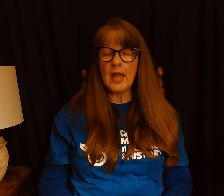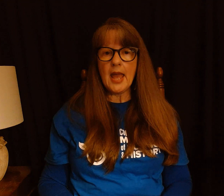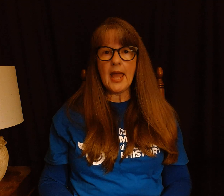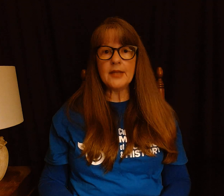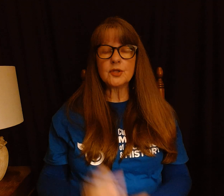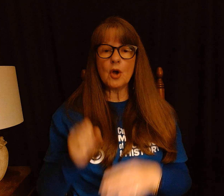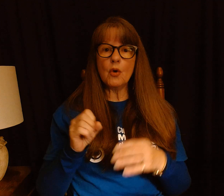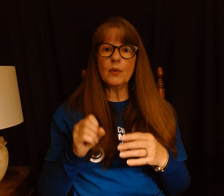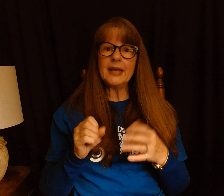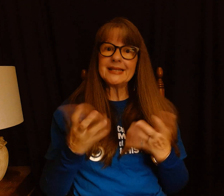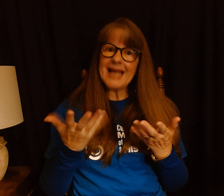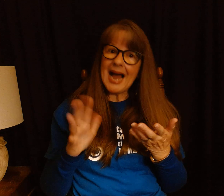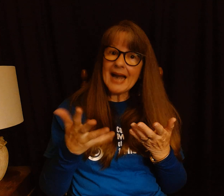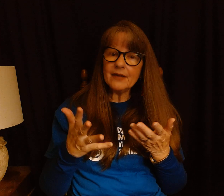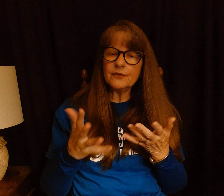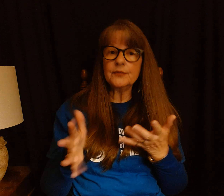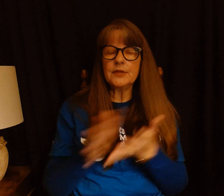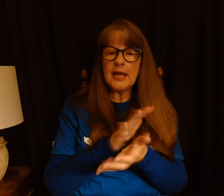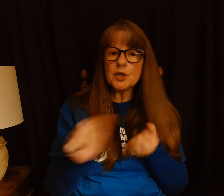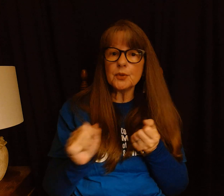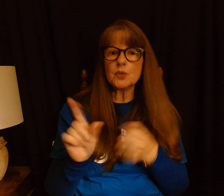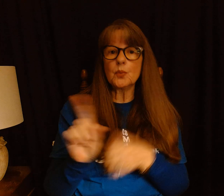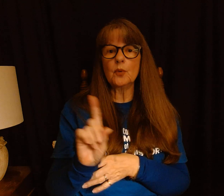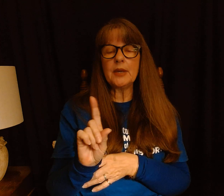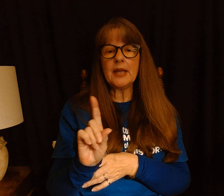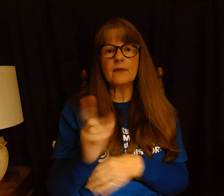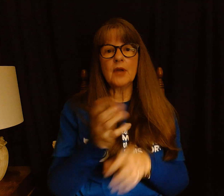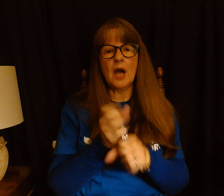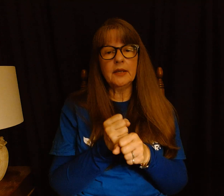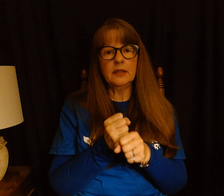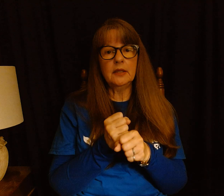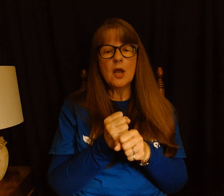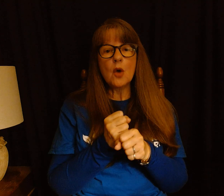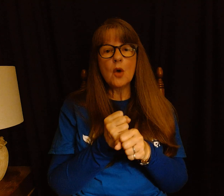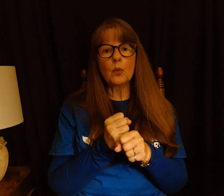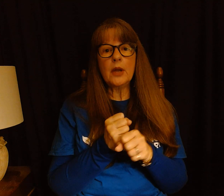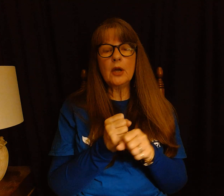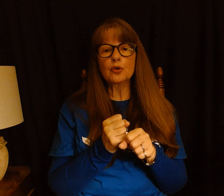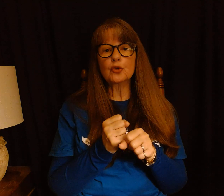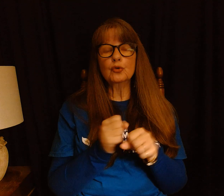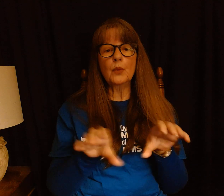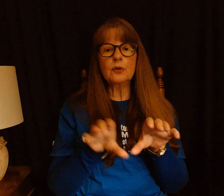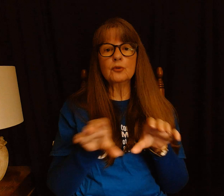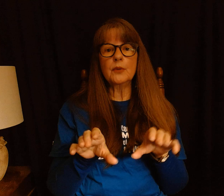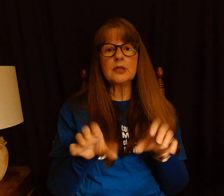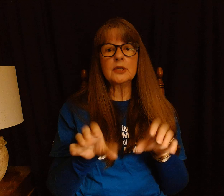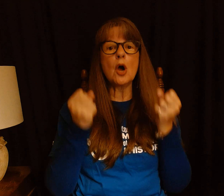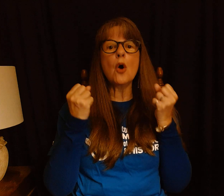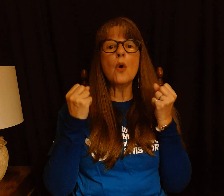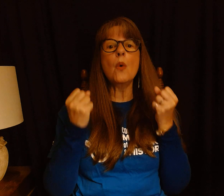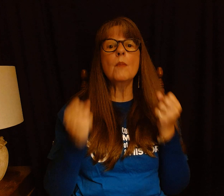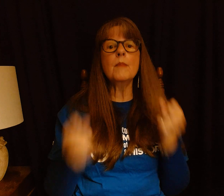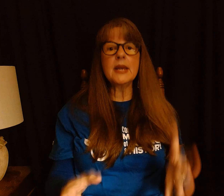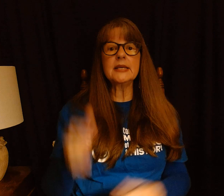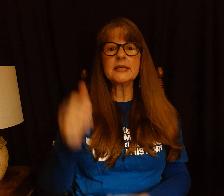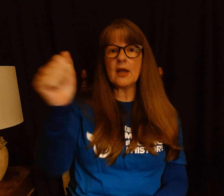And so it's kind of dangerous where we have gotten where we are doing so many